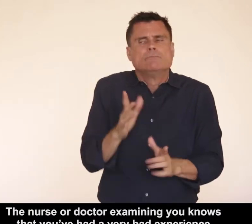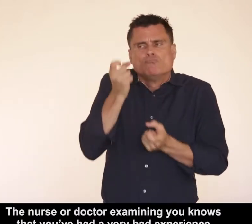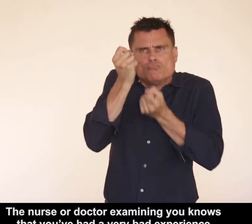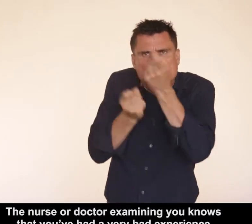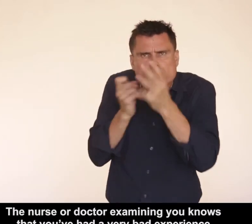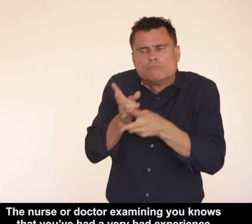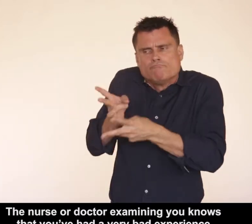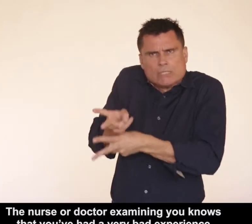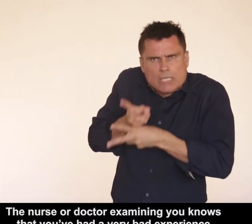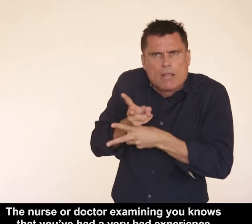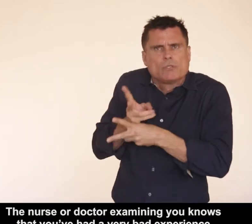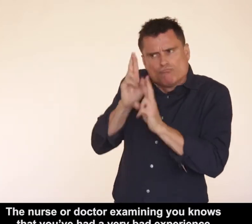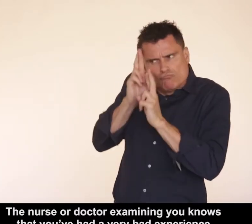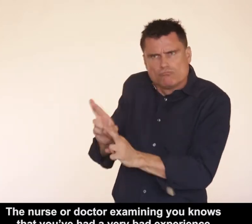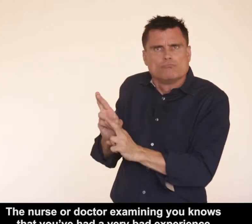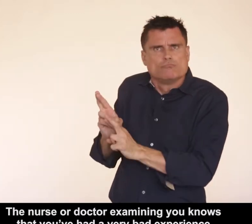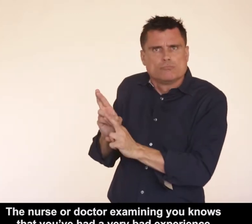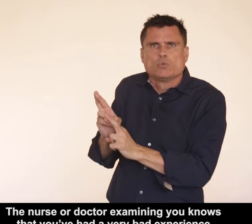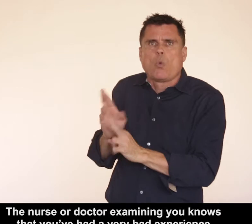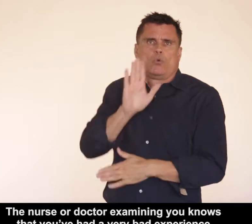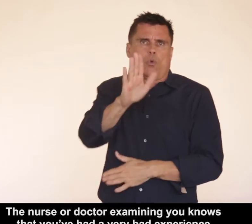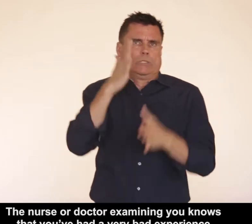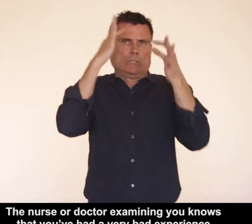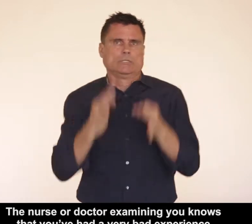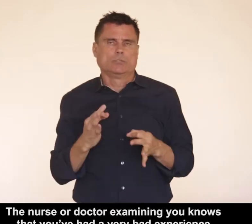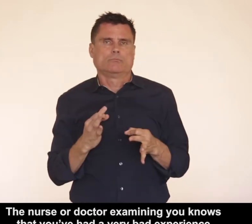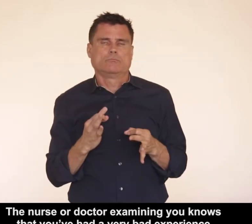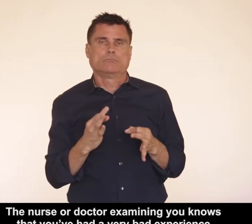The nurse or doctor examining you knows that you've had a very bad experience.